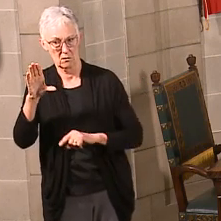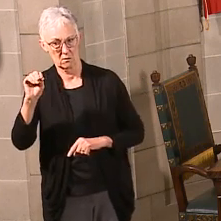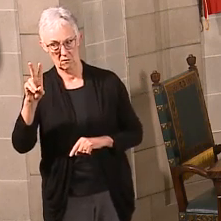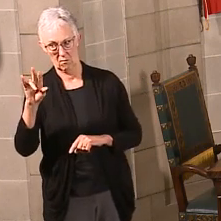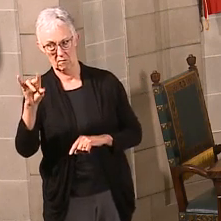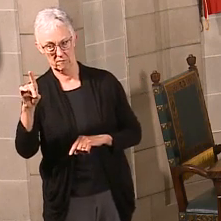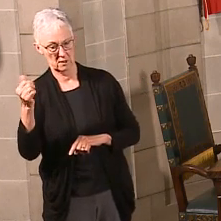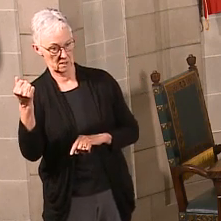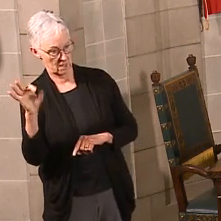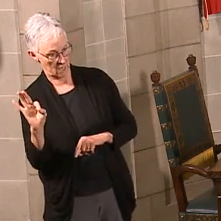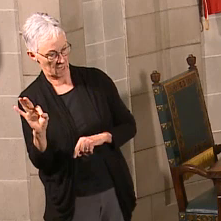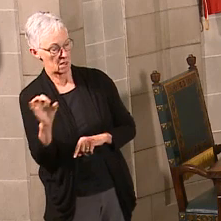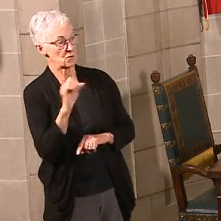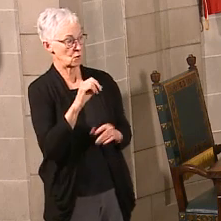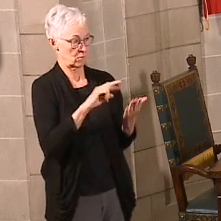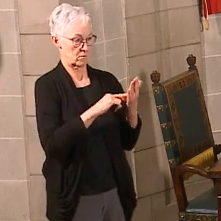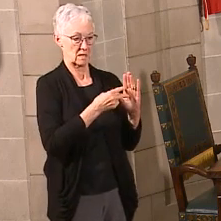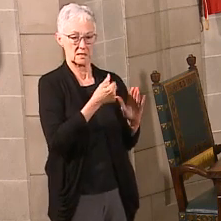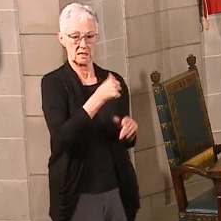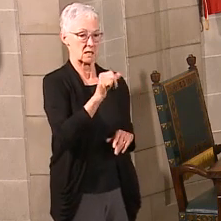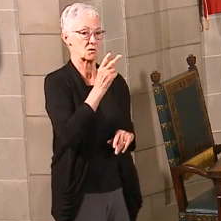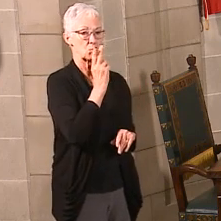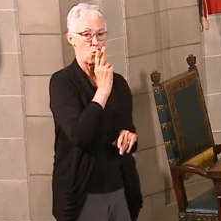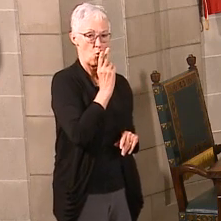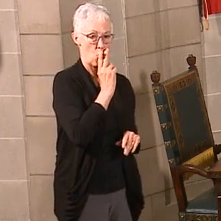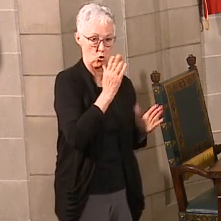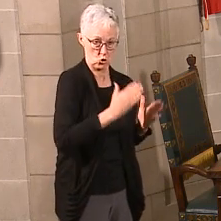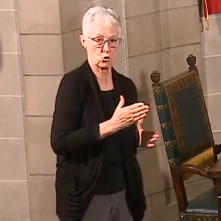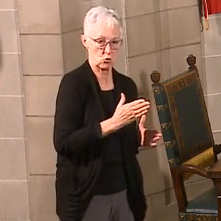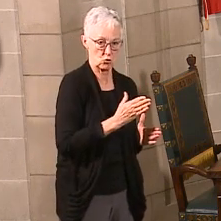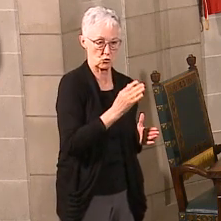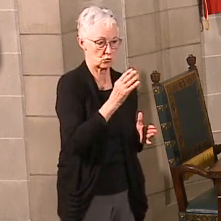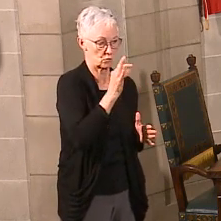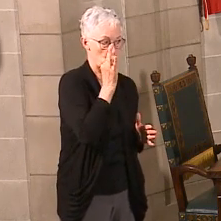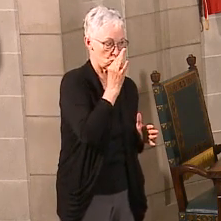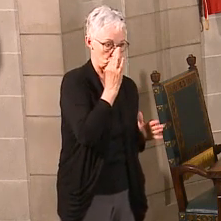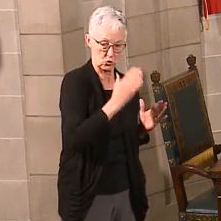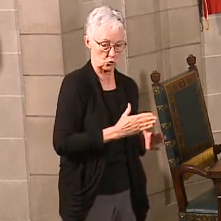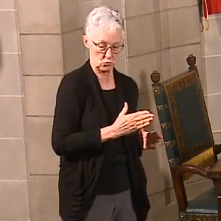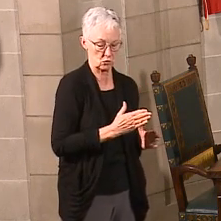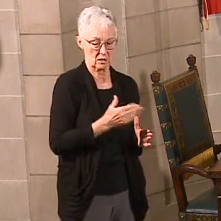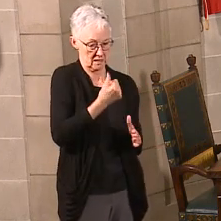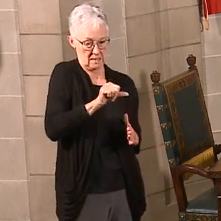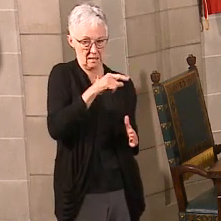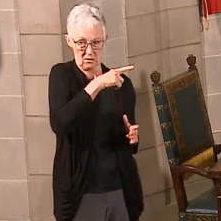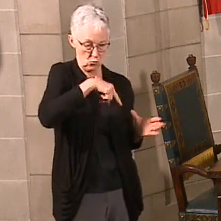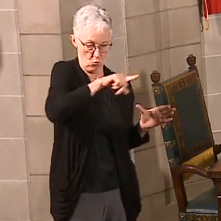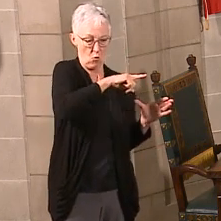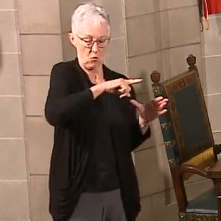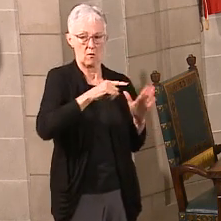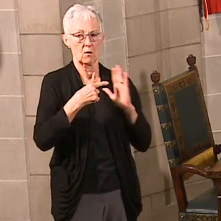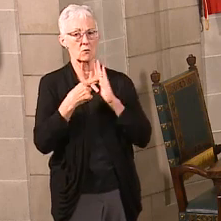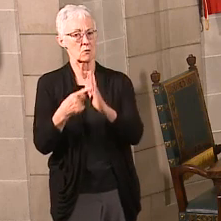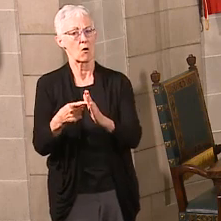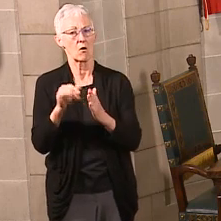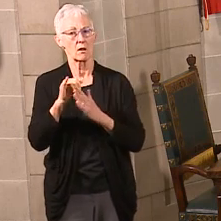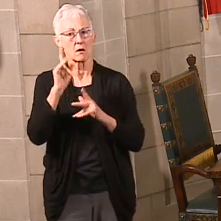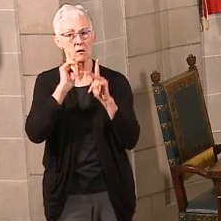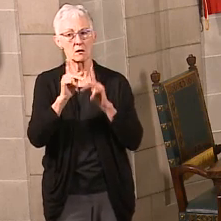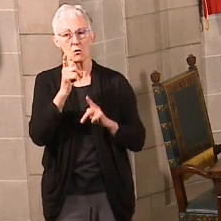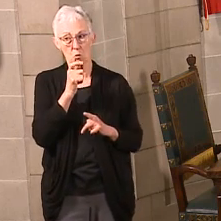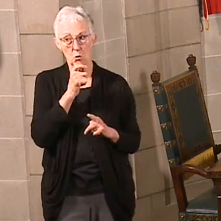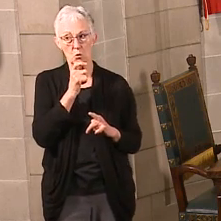more susceptible to severe symptoms. And in a recent study, the New England Journal of Medicine showed that people who